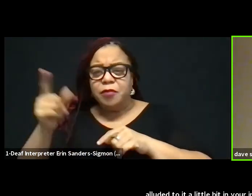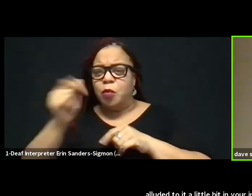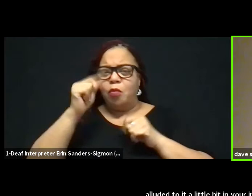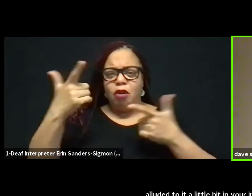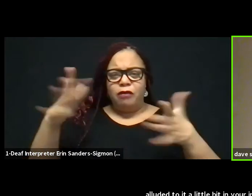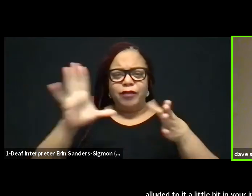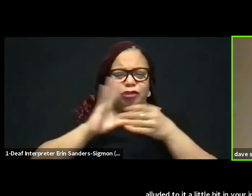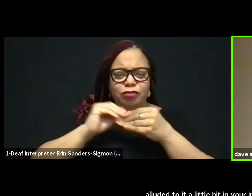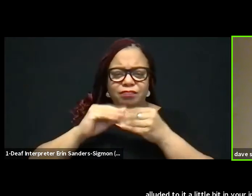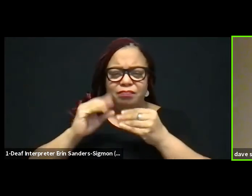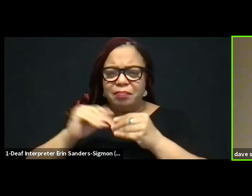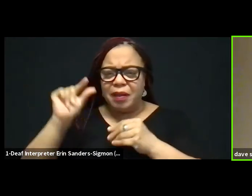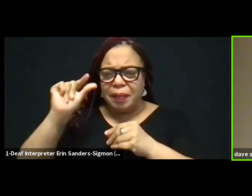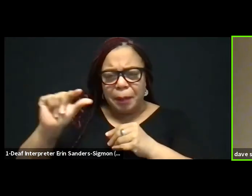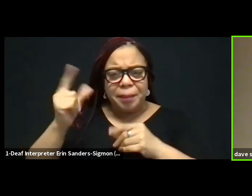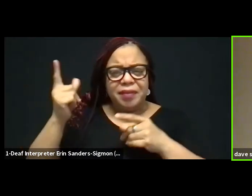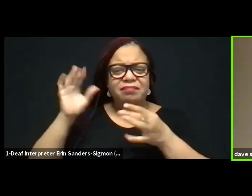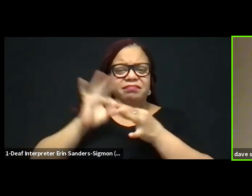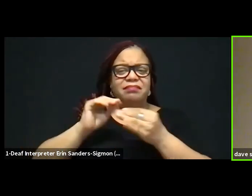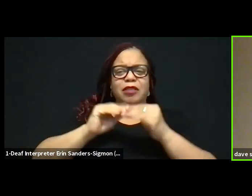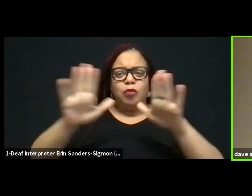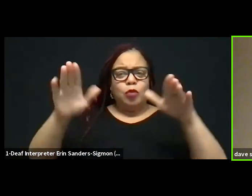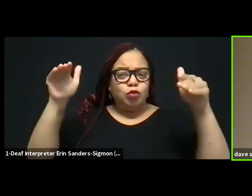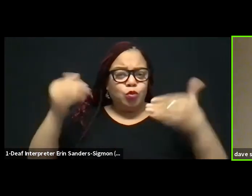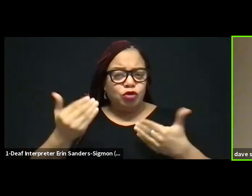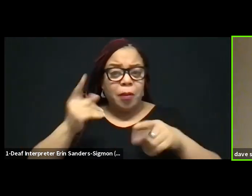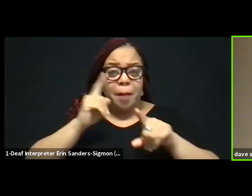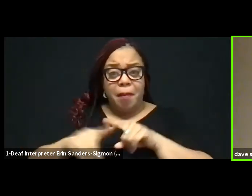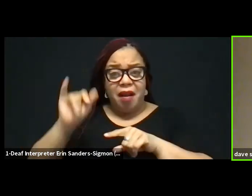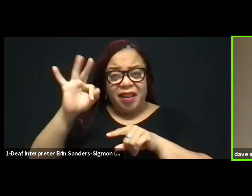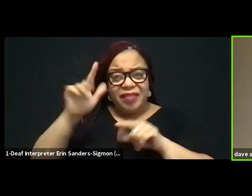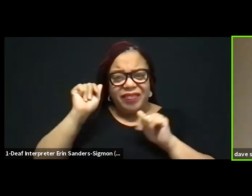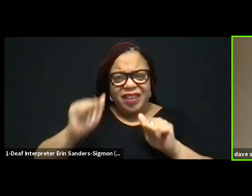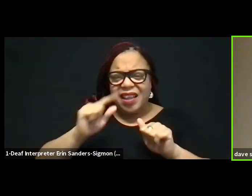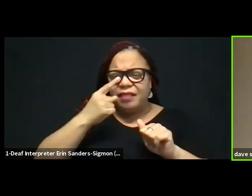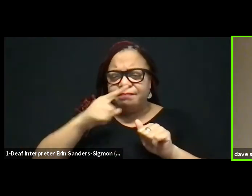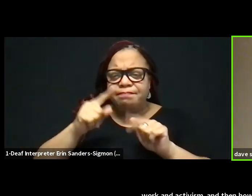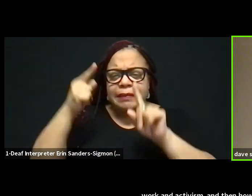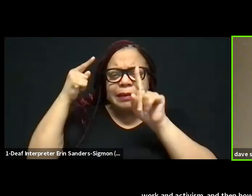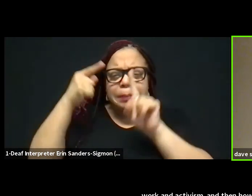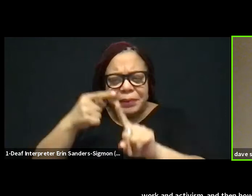how it's been inspired by abolition. We can go ahead and start off with you, Ja'Kayla.